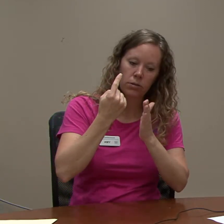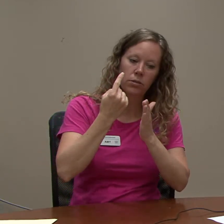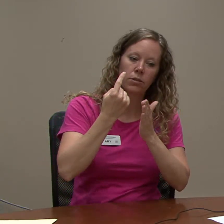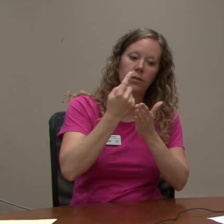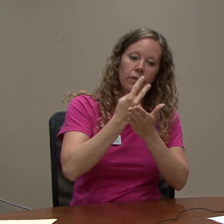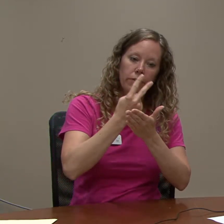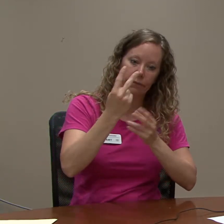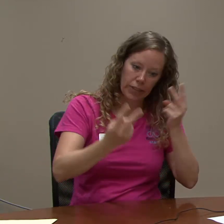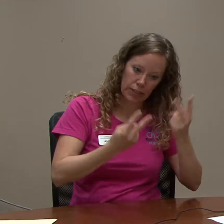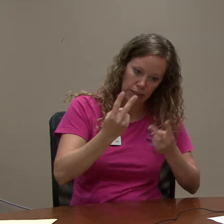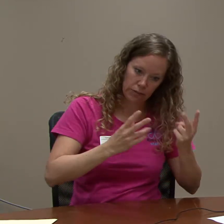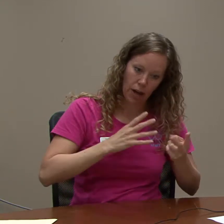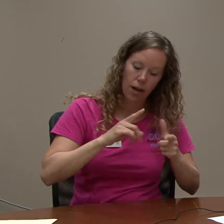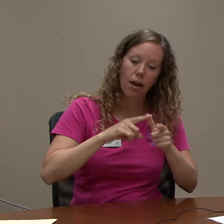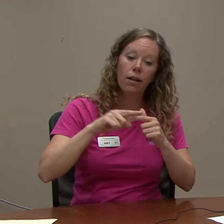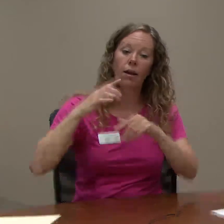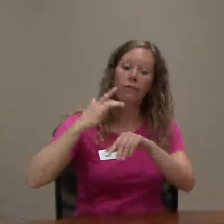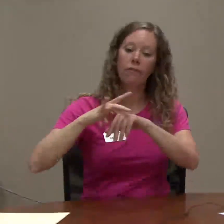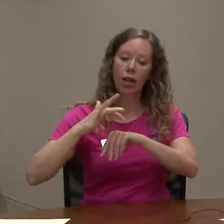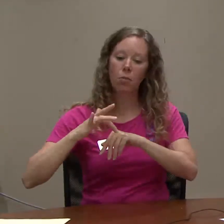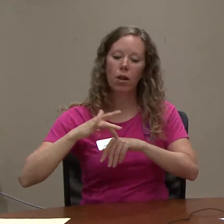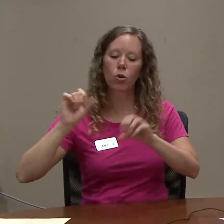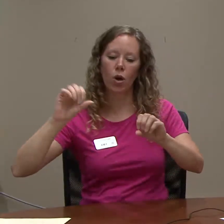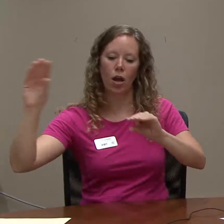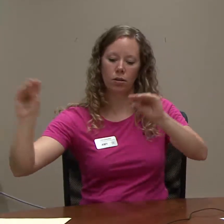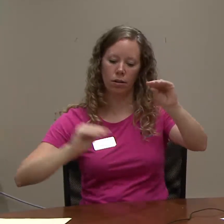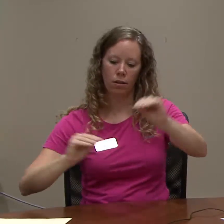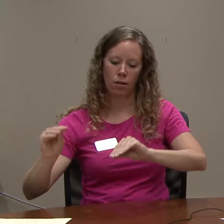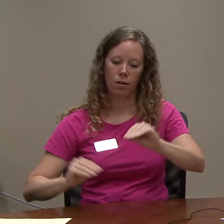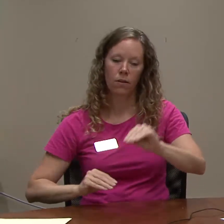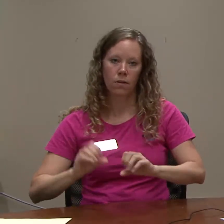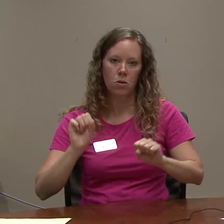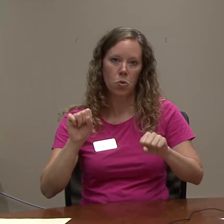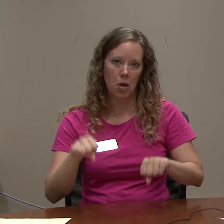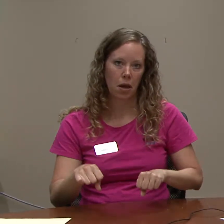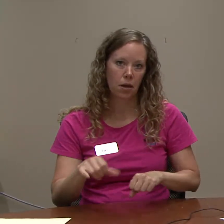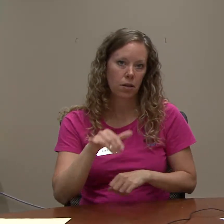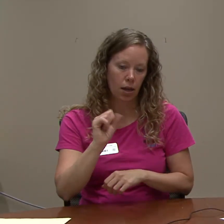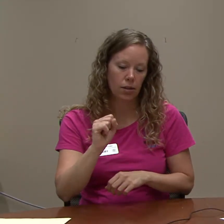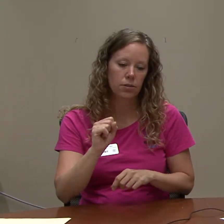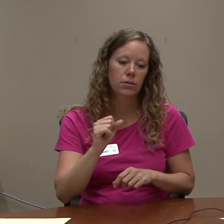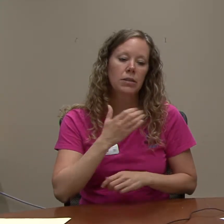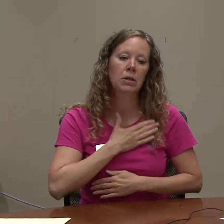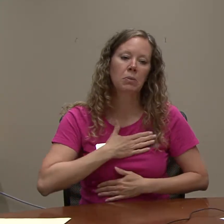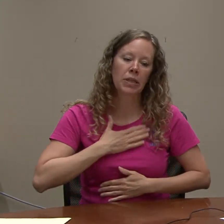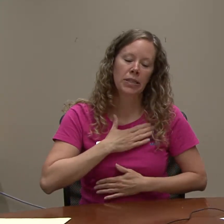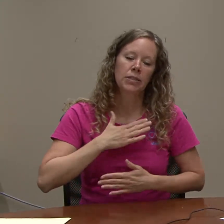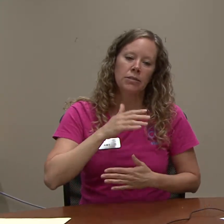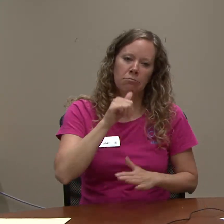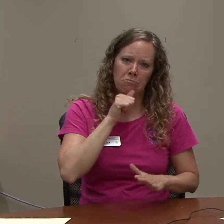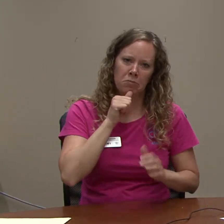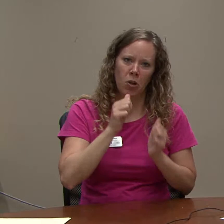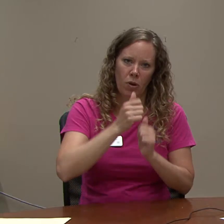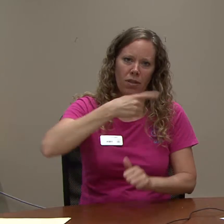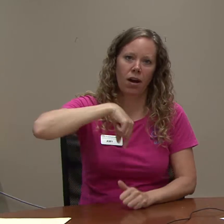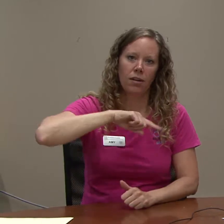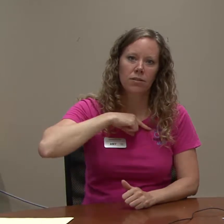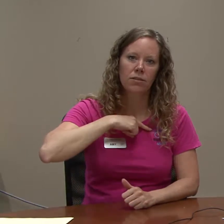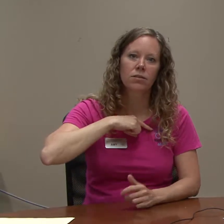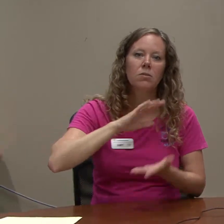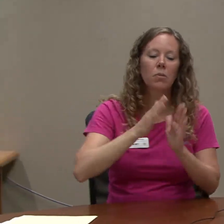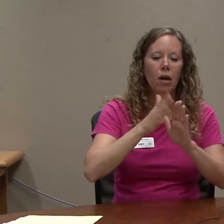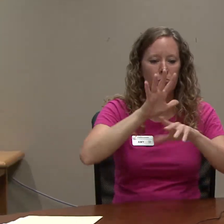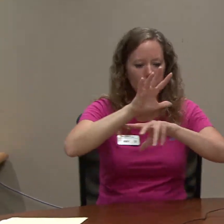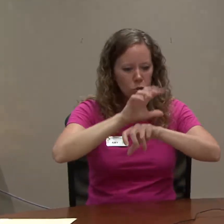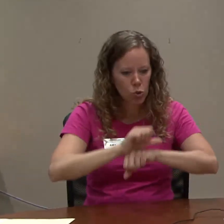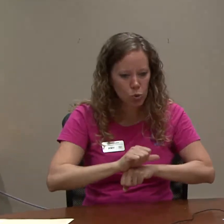the slots that are left available, you can fill in on those. You're going to have to bear with us for a little bit until we get the hang of it. So